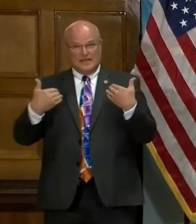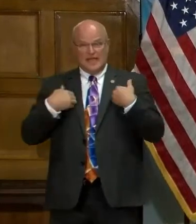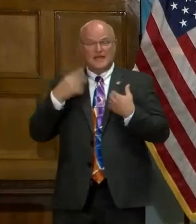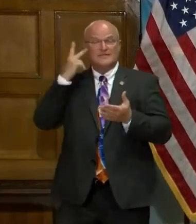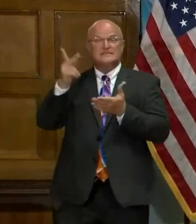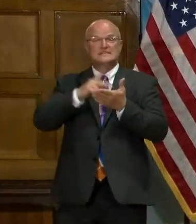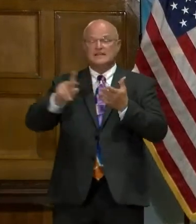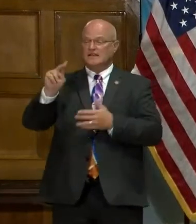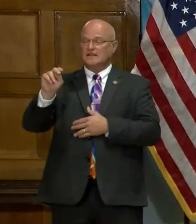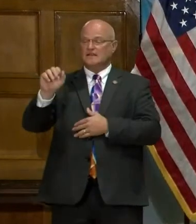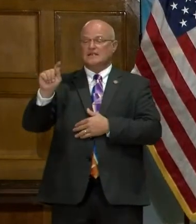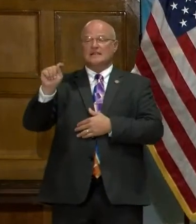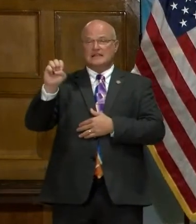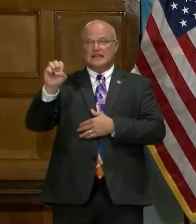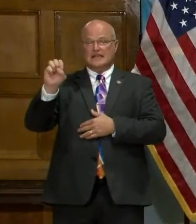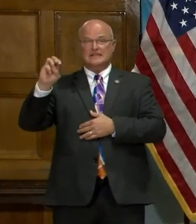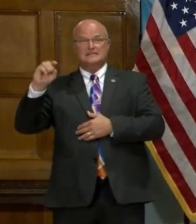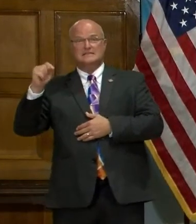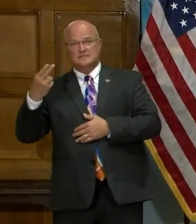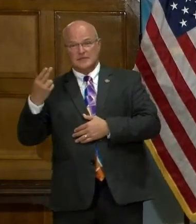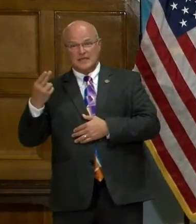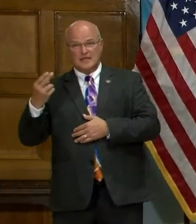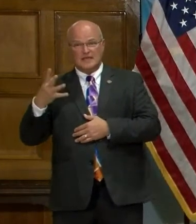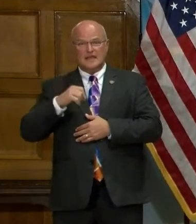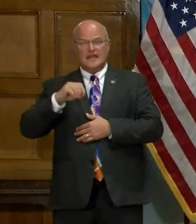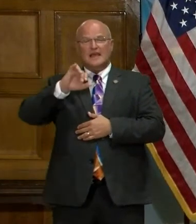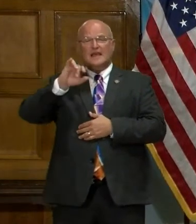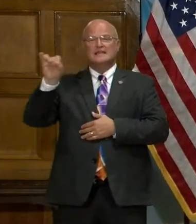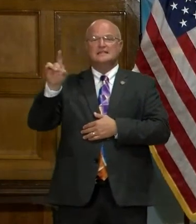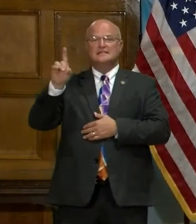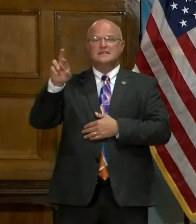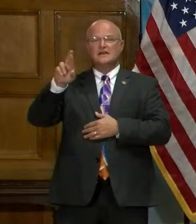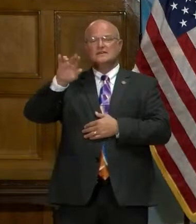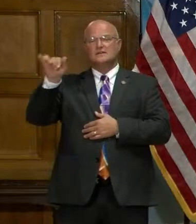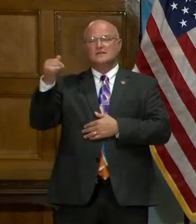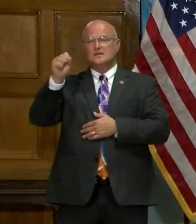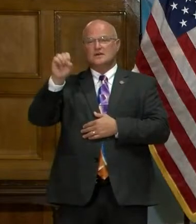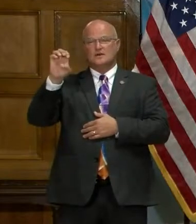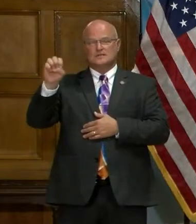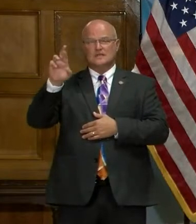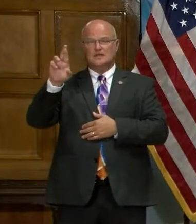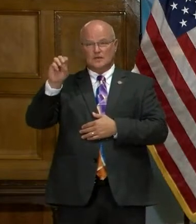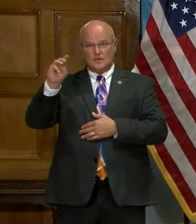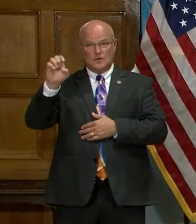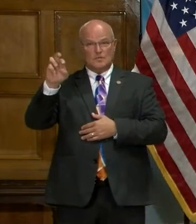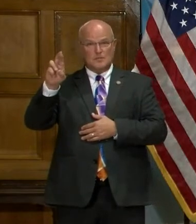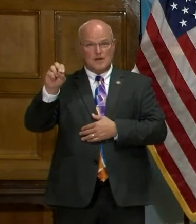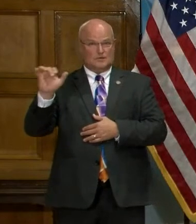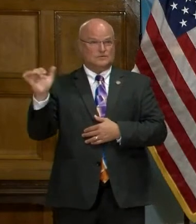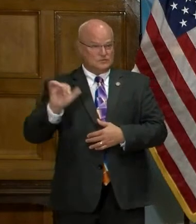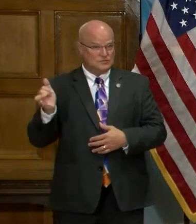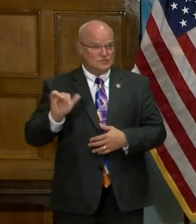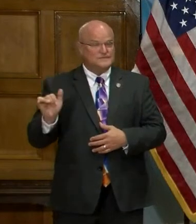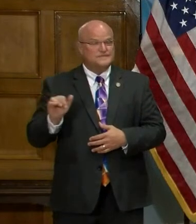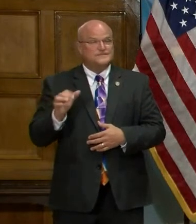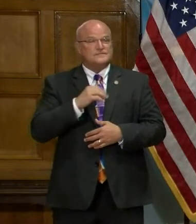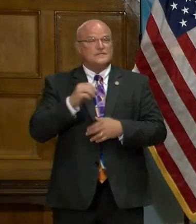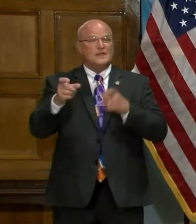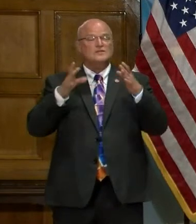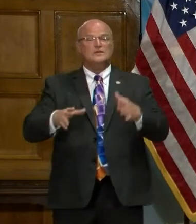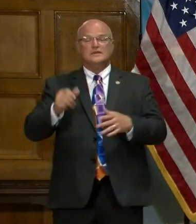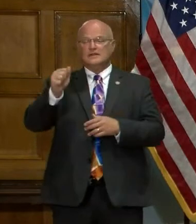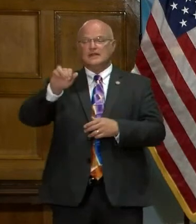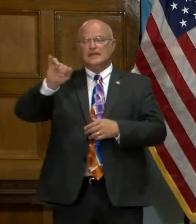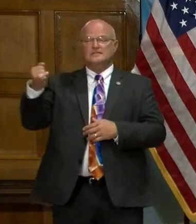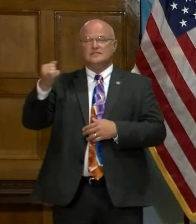by Secretary Nate Smith, as Dr. Jose Romero is here as well, and Director